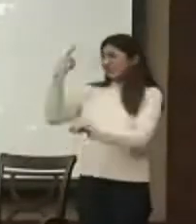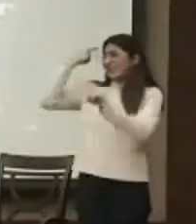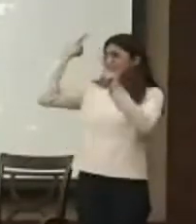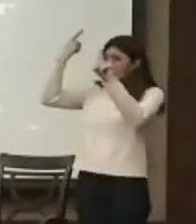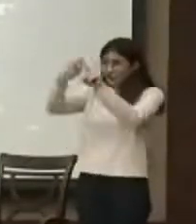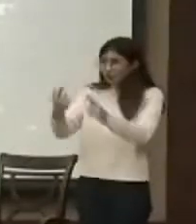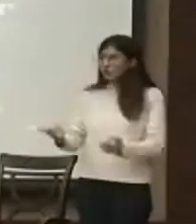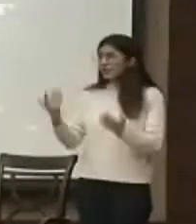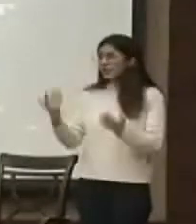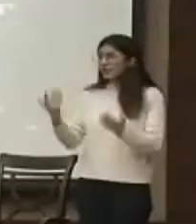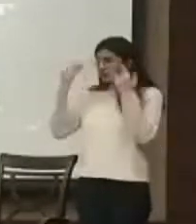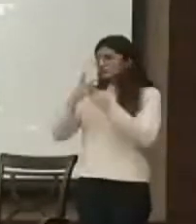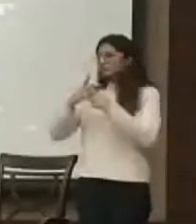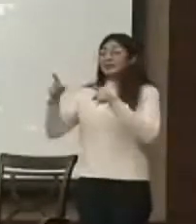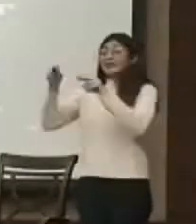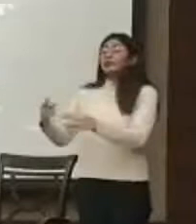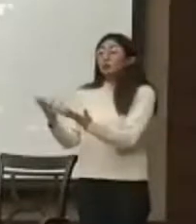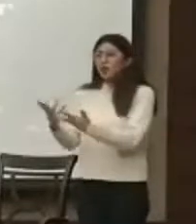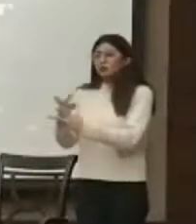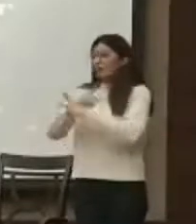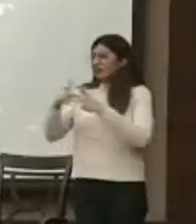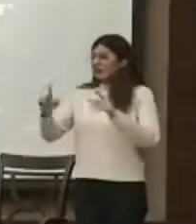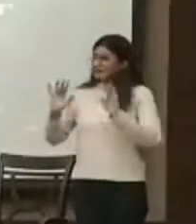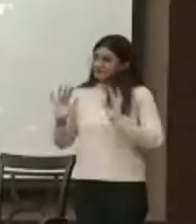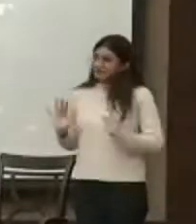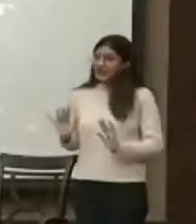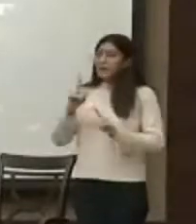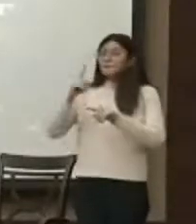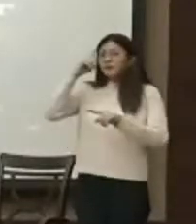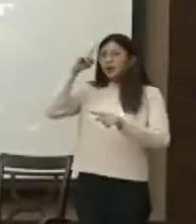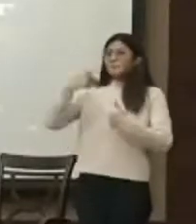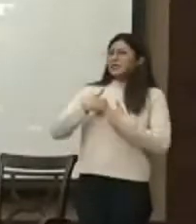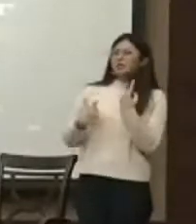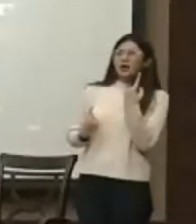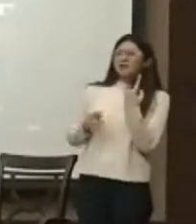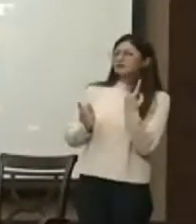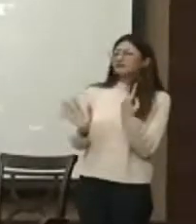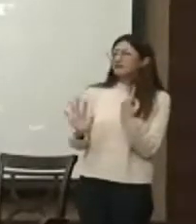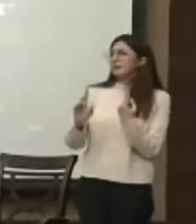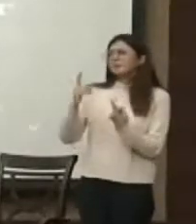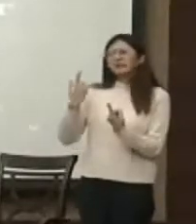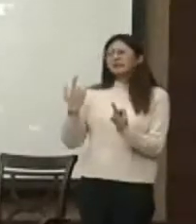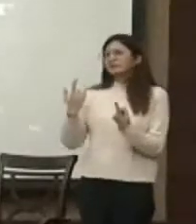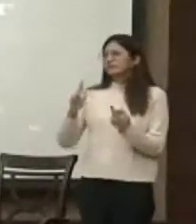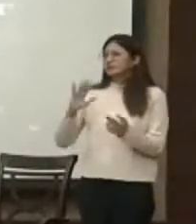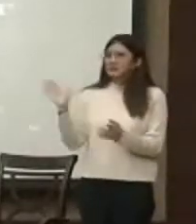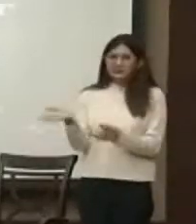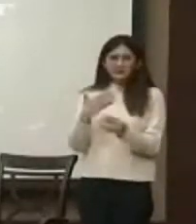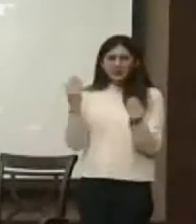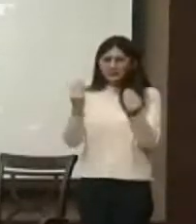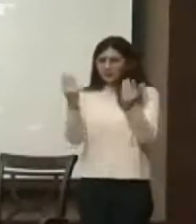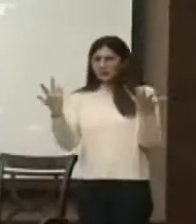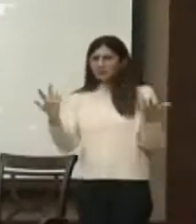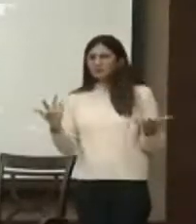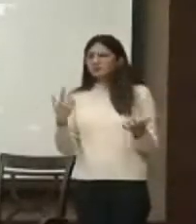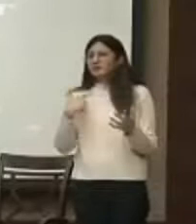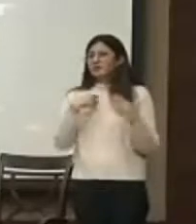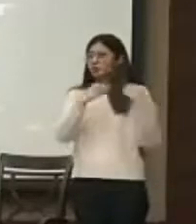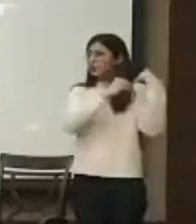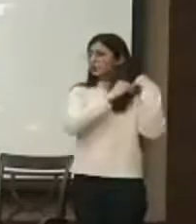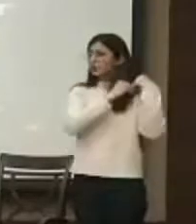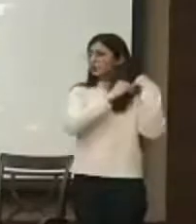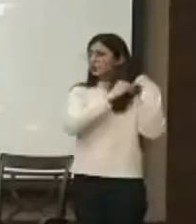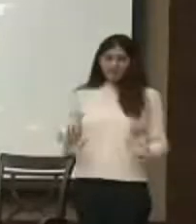the expectations myself. And not only for me, and for some of us, I think the role is also